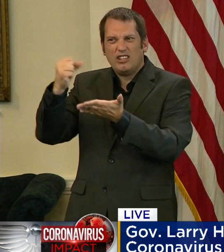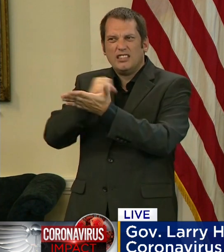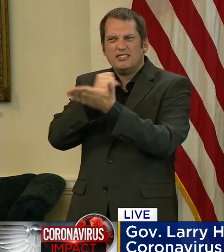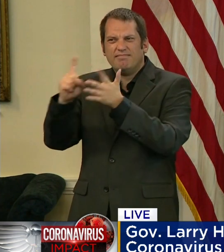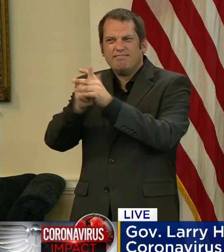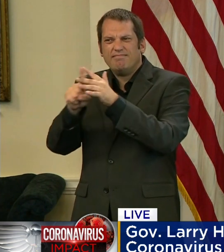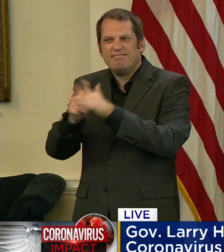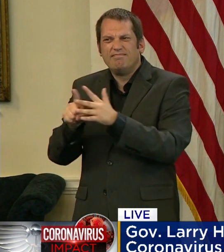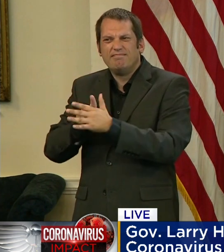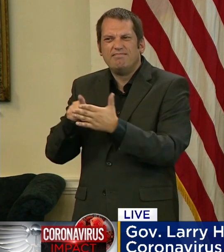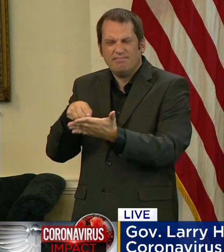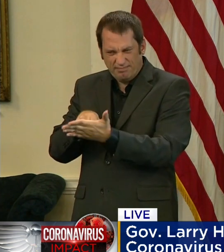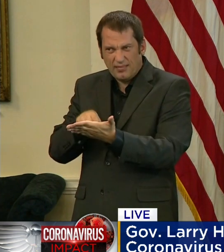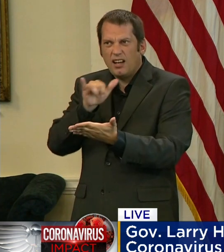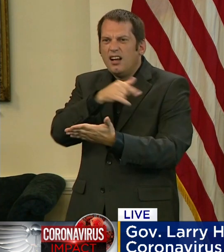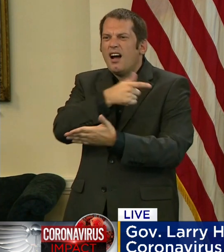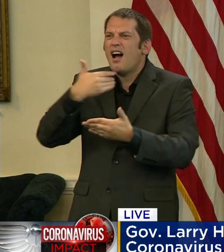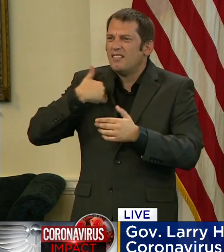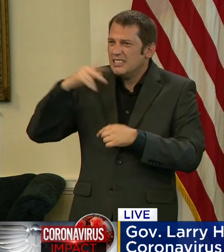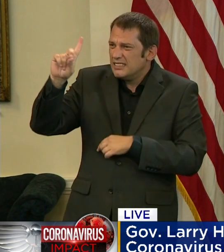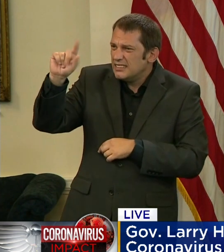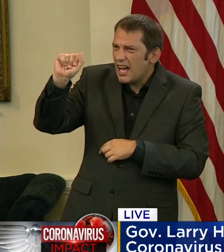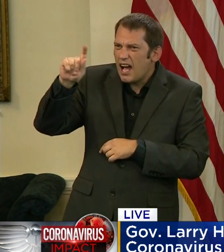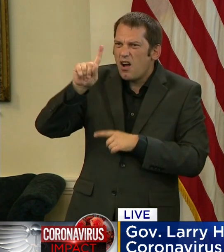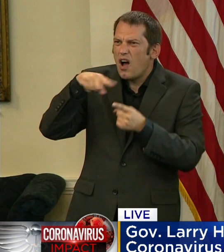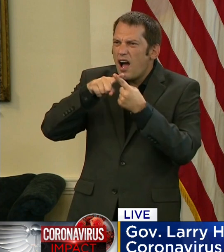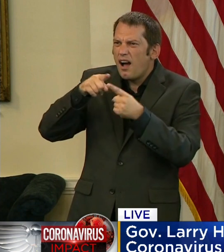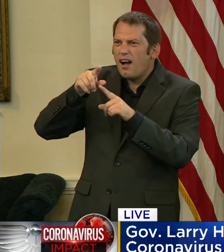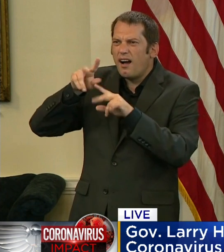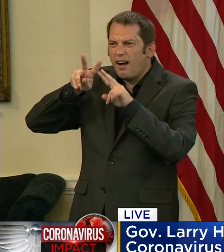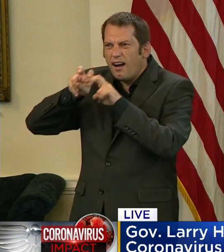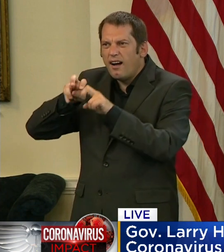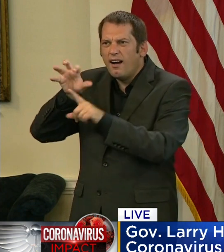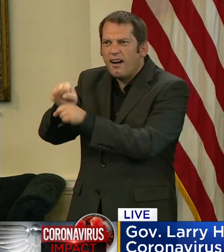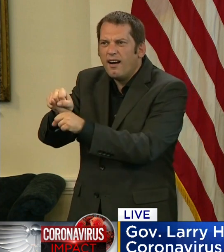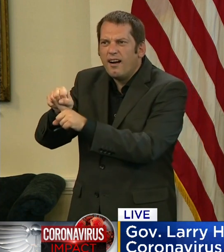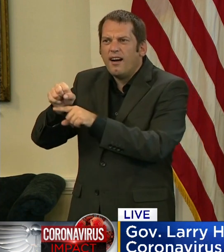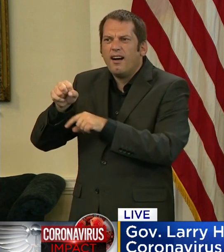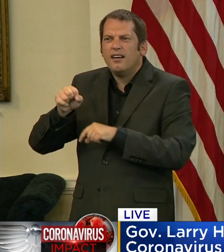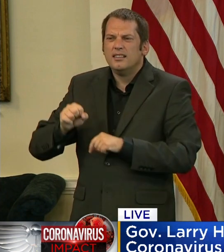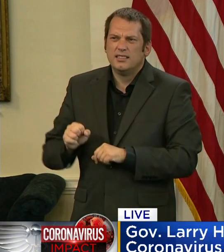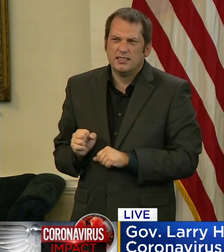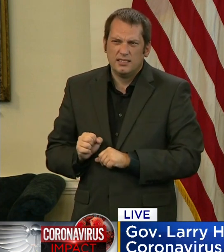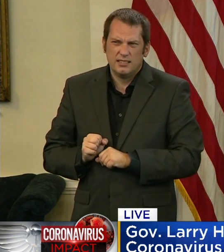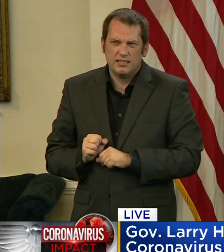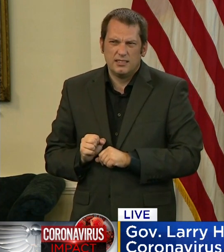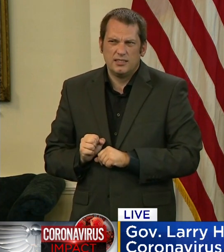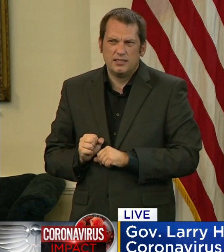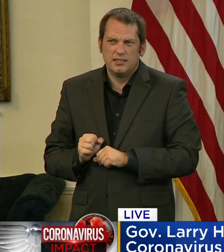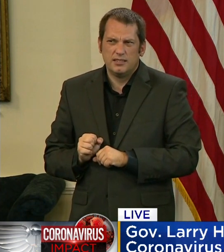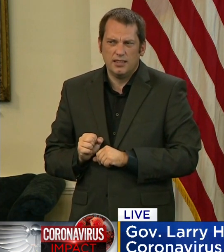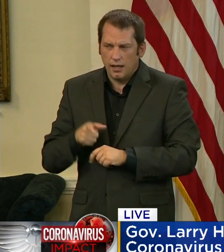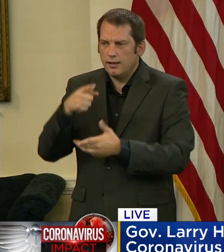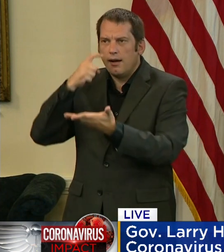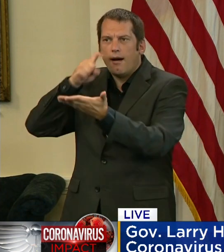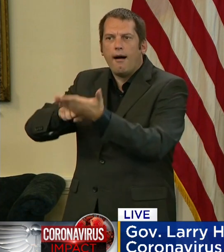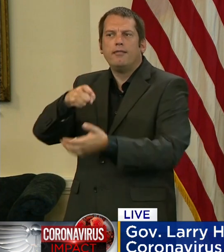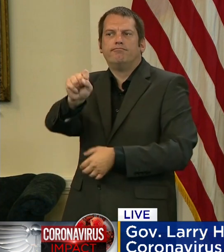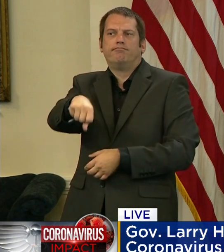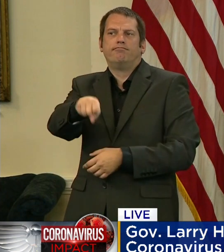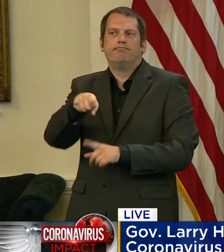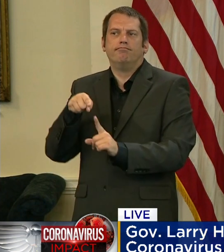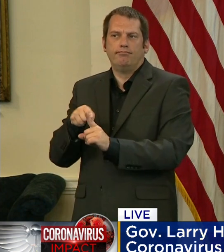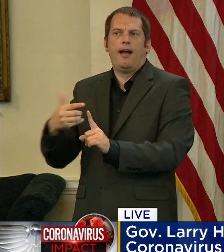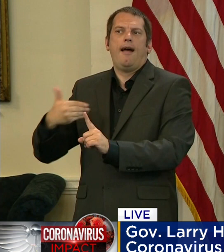how many of the frozen accounts were verified fraudsters, how many were legitimate people, and when do you anticipate returning funds